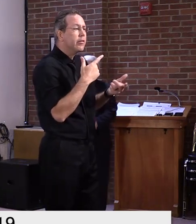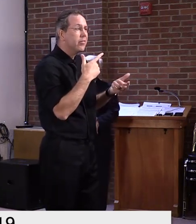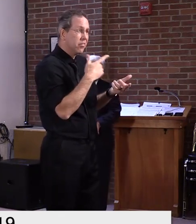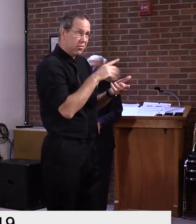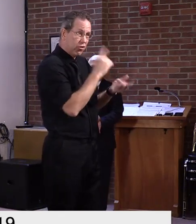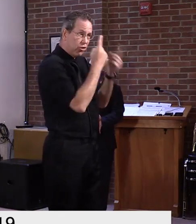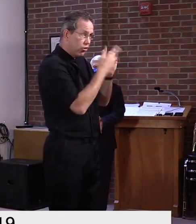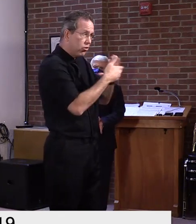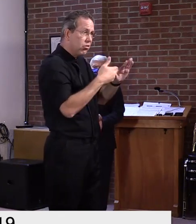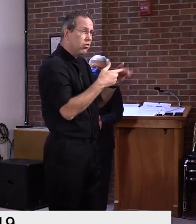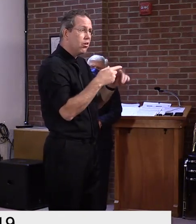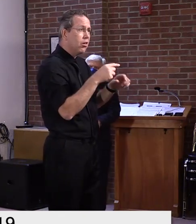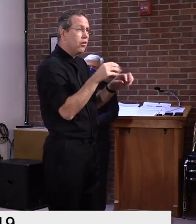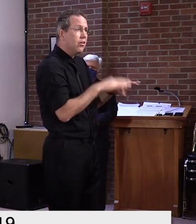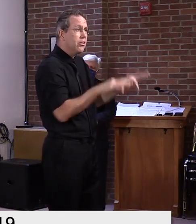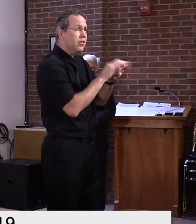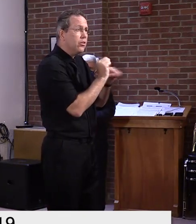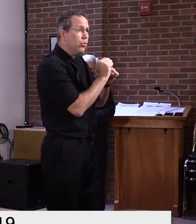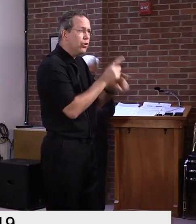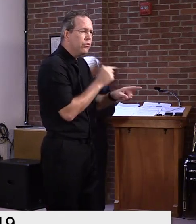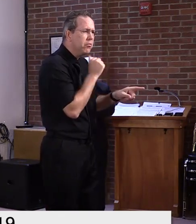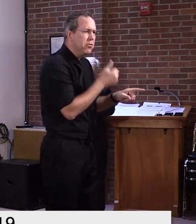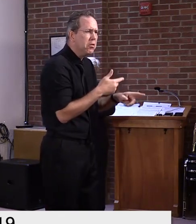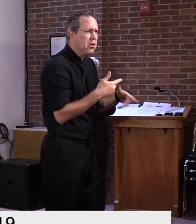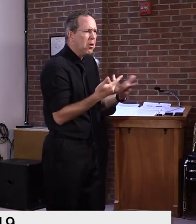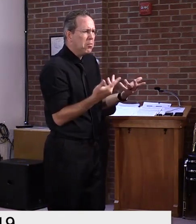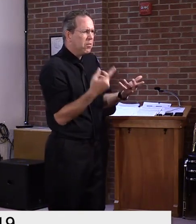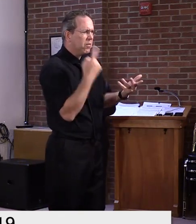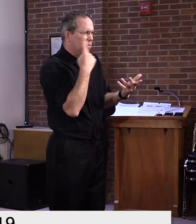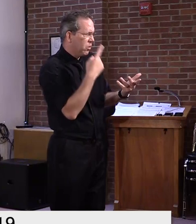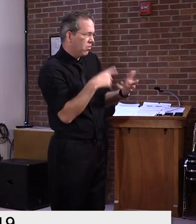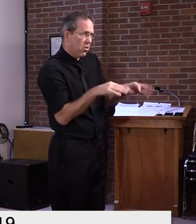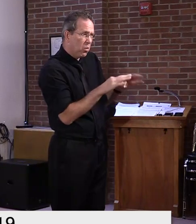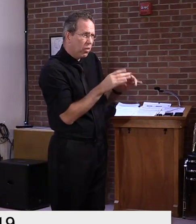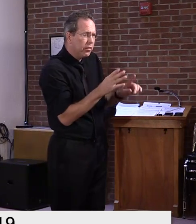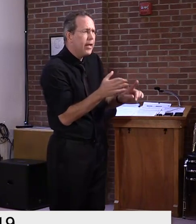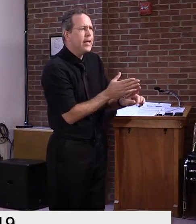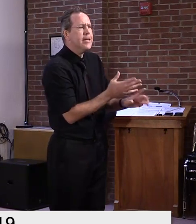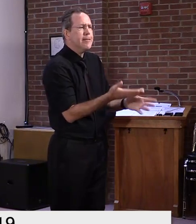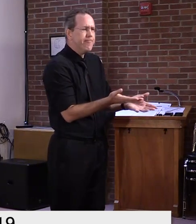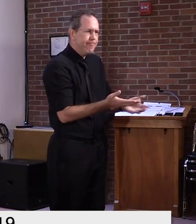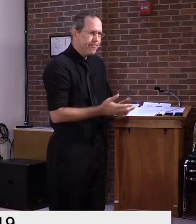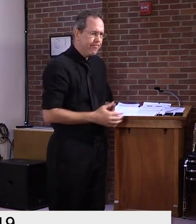I'm not sure about our designation in terms of what